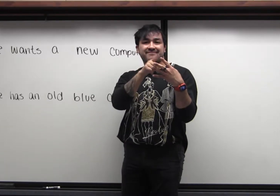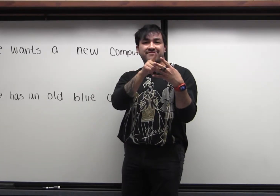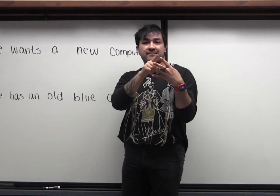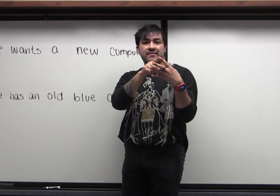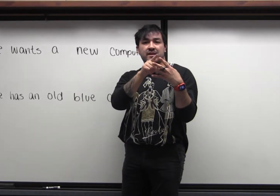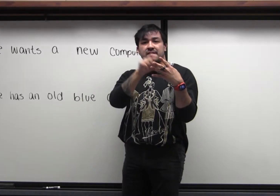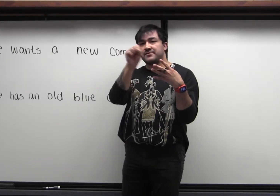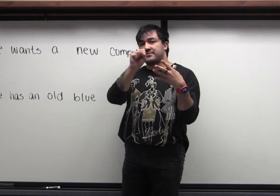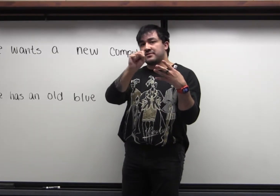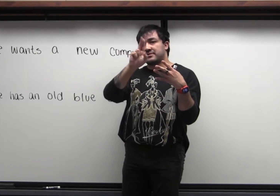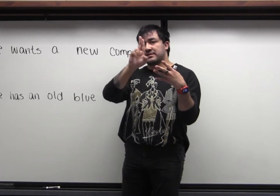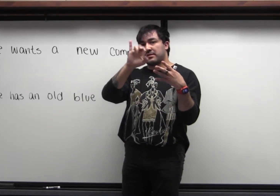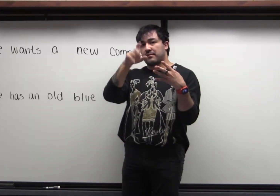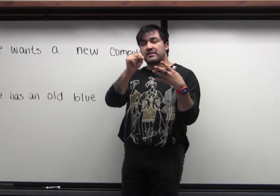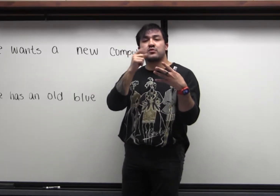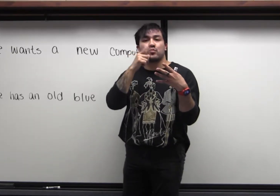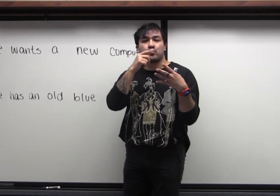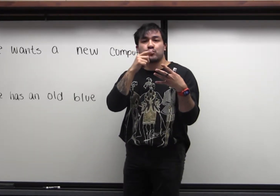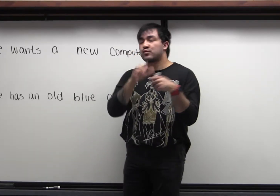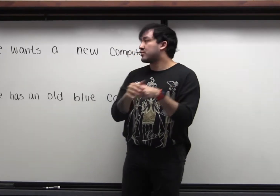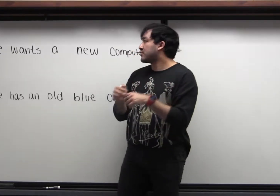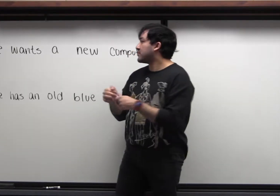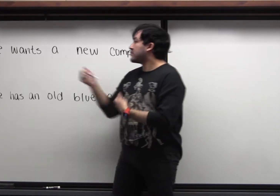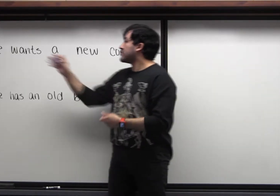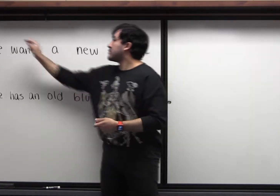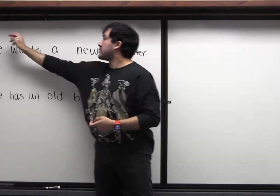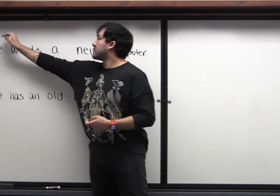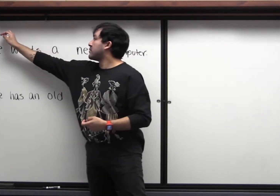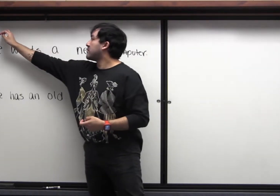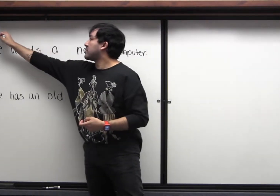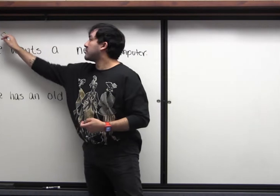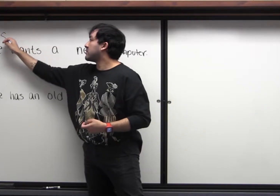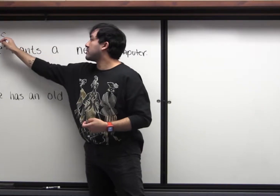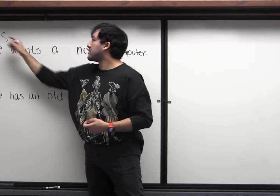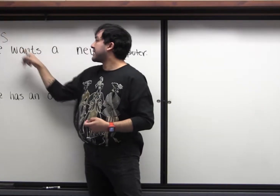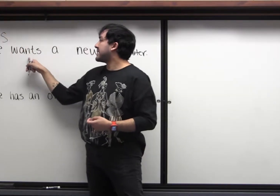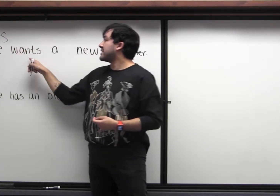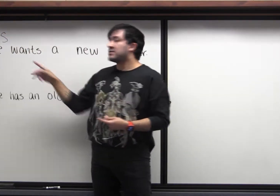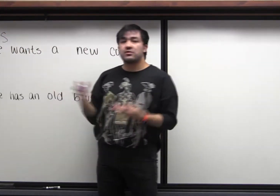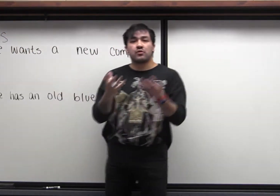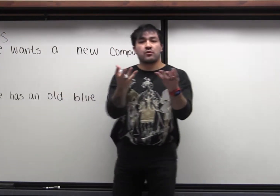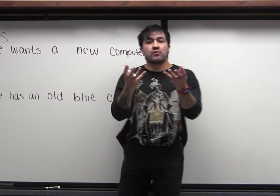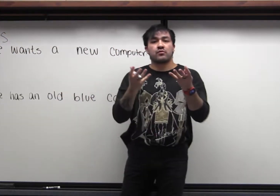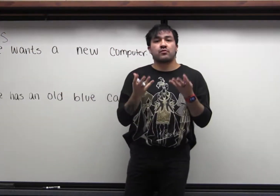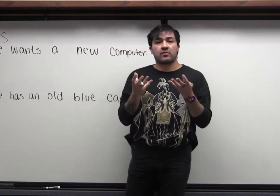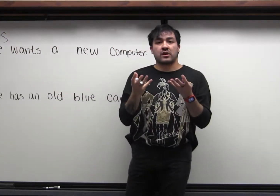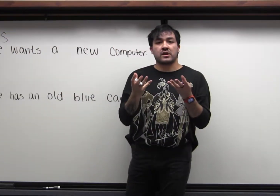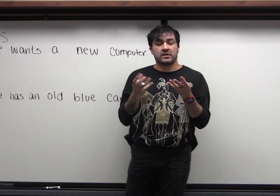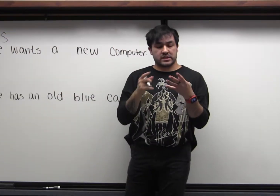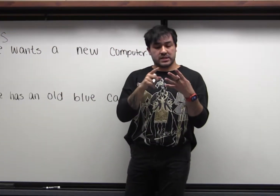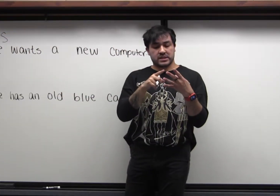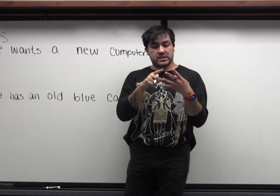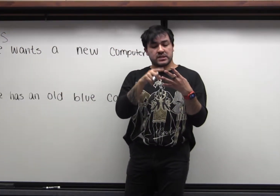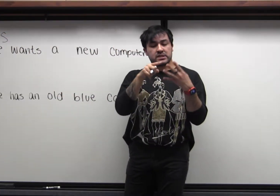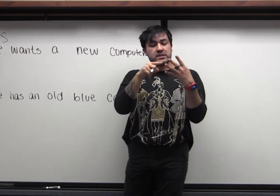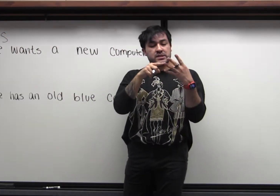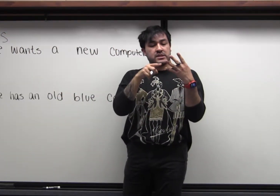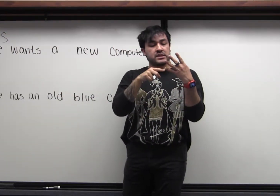he? He is the subject, right? It is the who of the sentence. So let's go ahead and write our S. What is wants? Wants